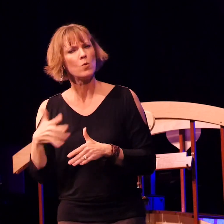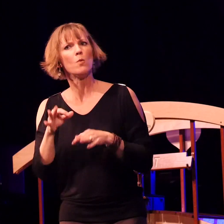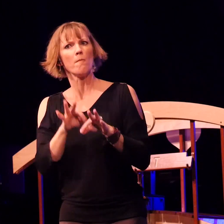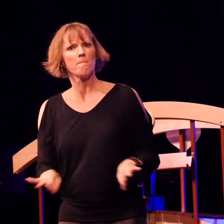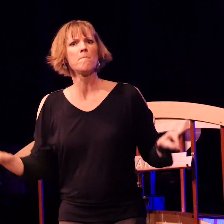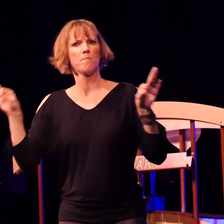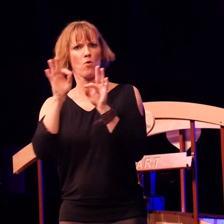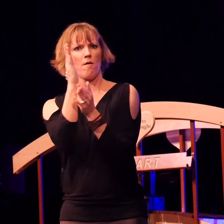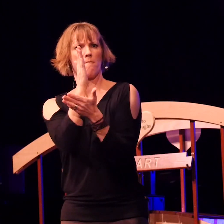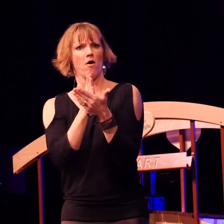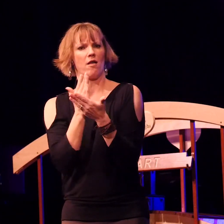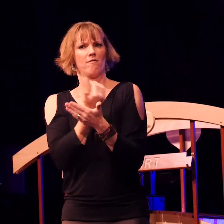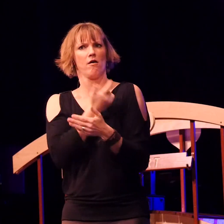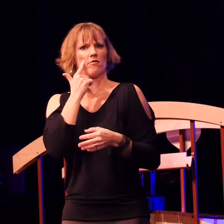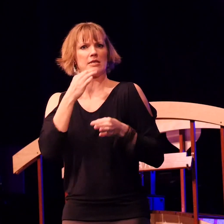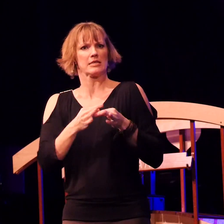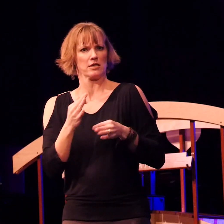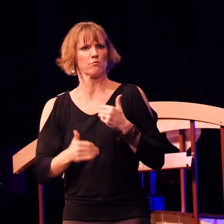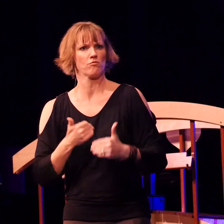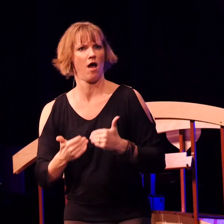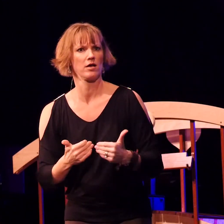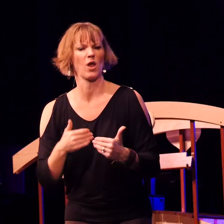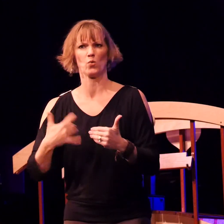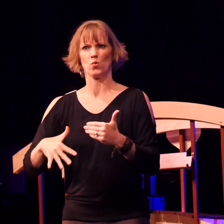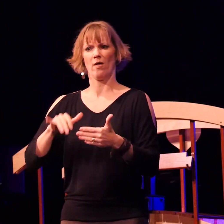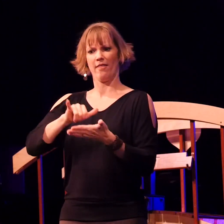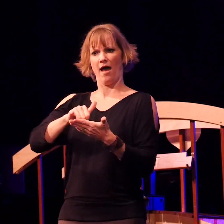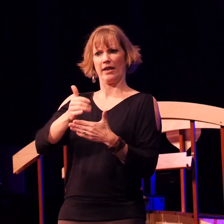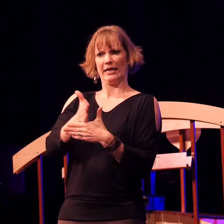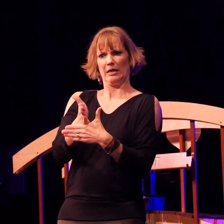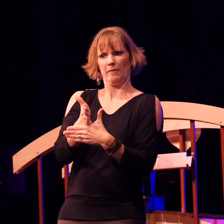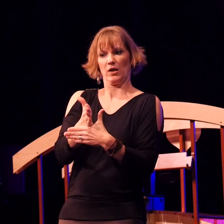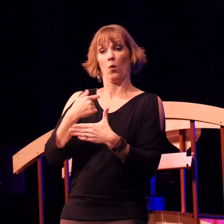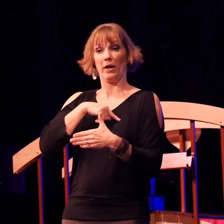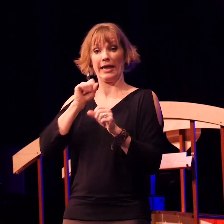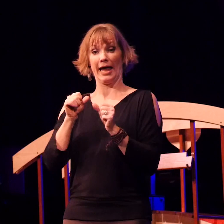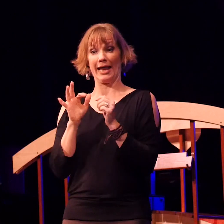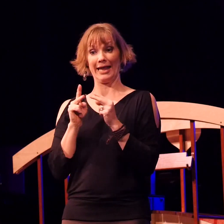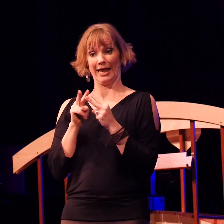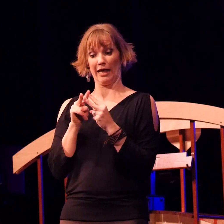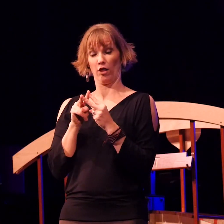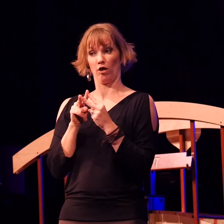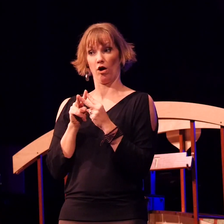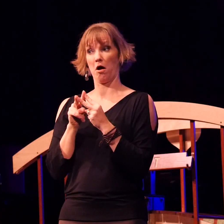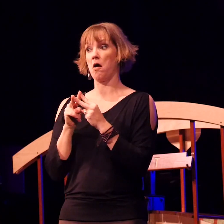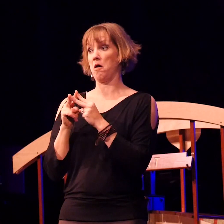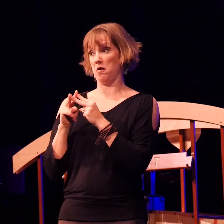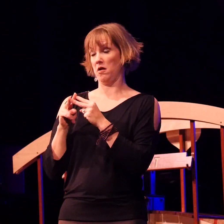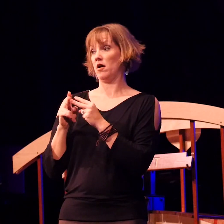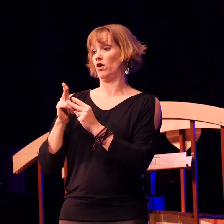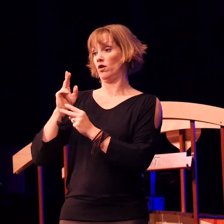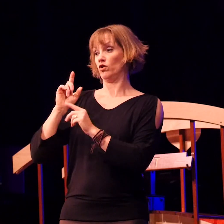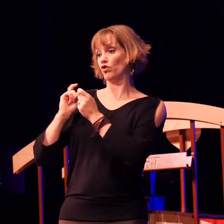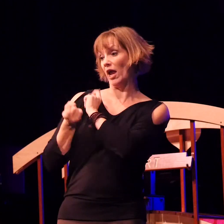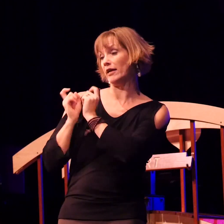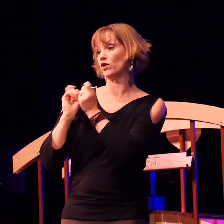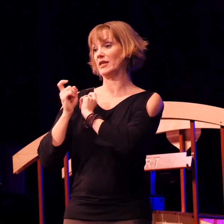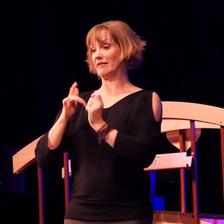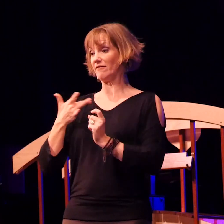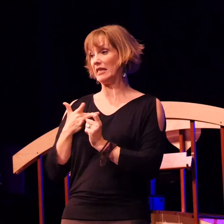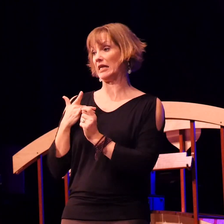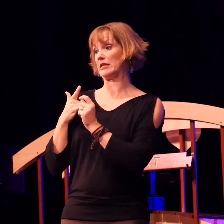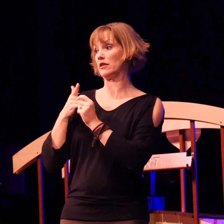decision point, this place in between. We can either continue our process honoring all of the changes and the feelings and